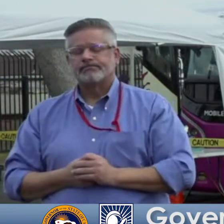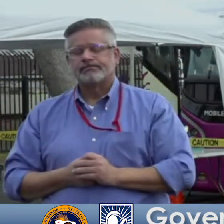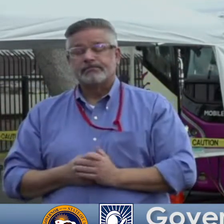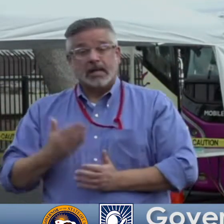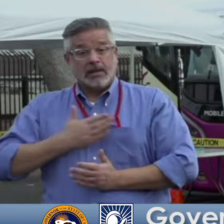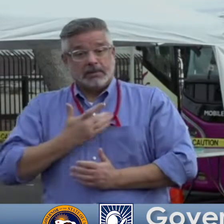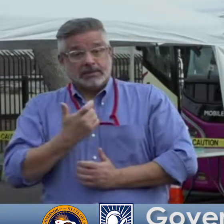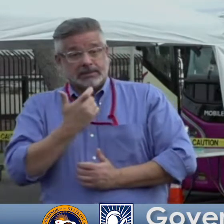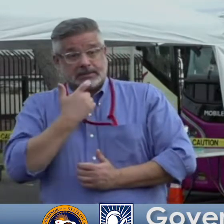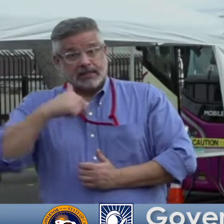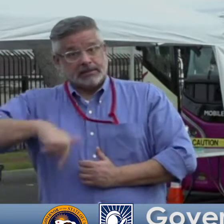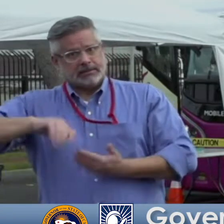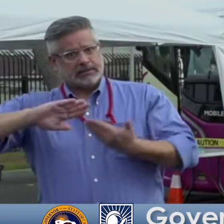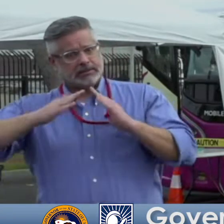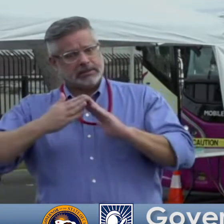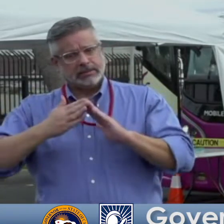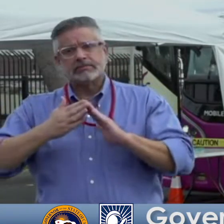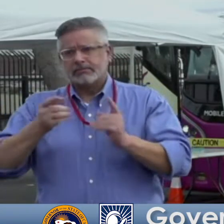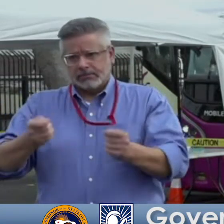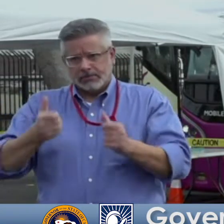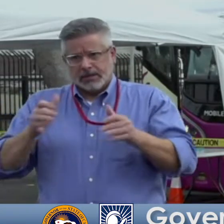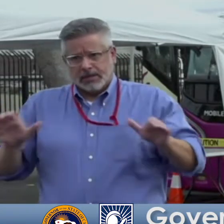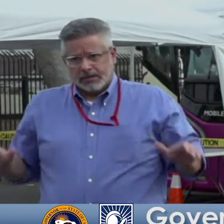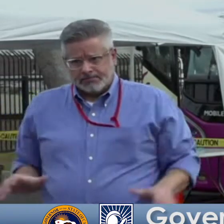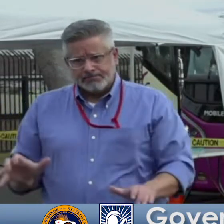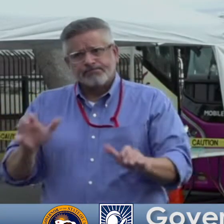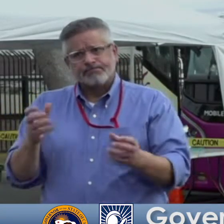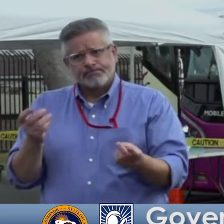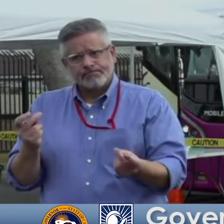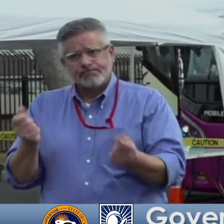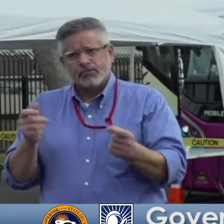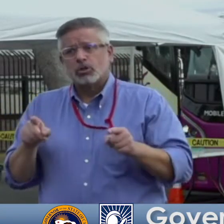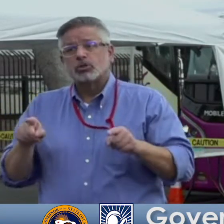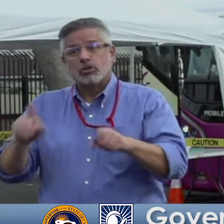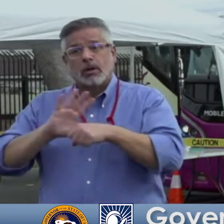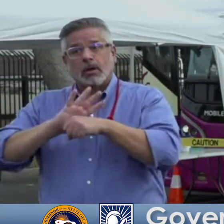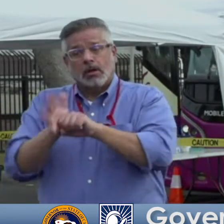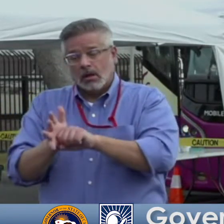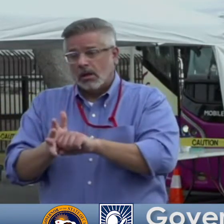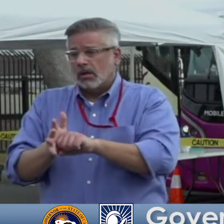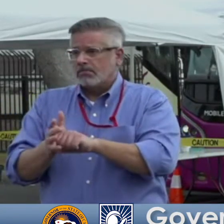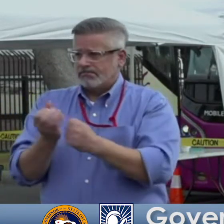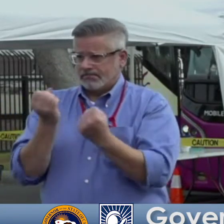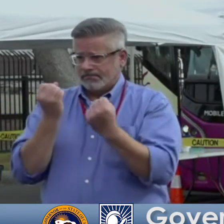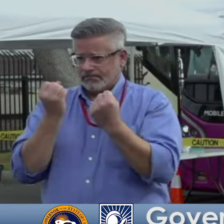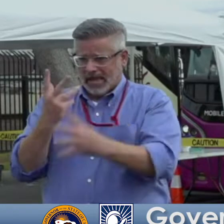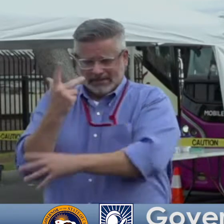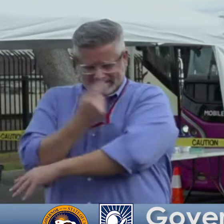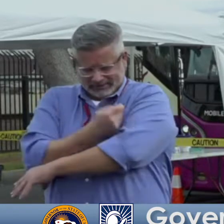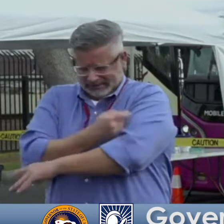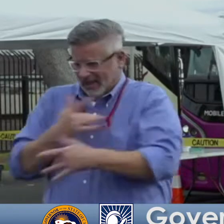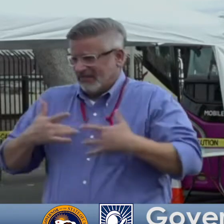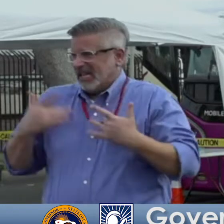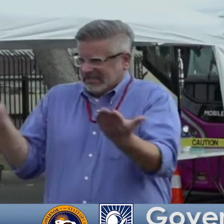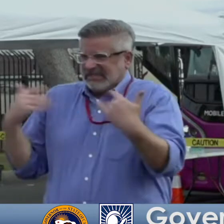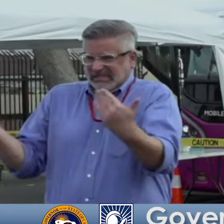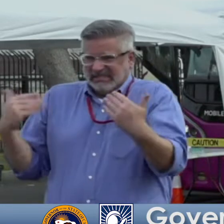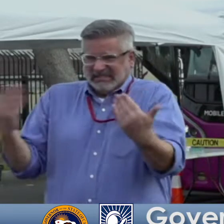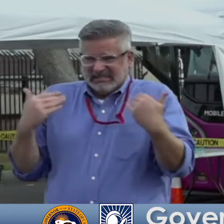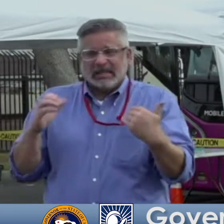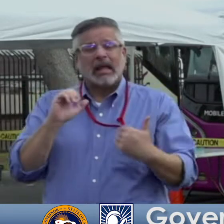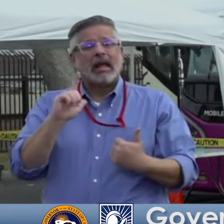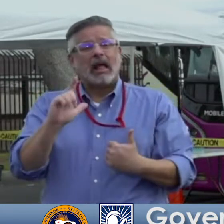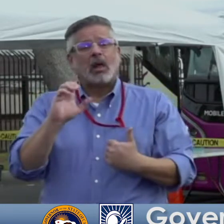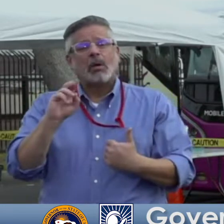that the city of Paramount has been quick to act during the pandemic. We've conducted mass vaccination events with Cal OES